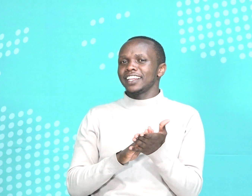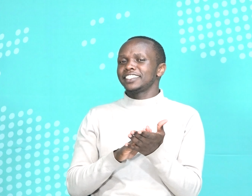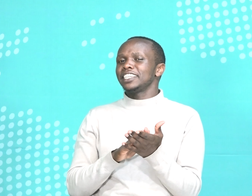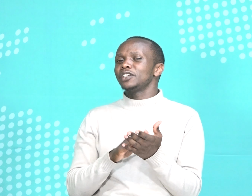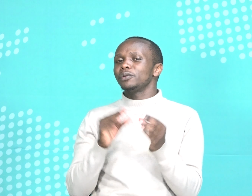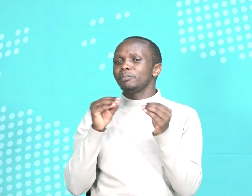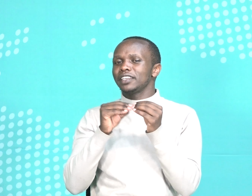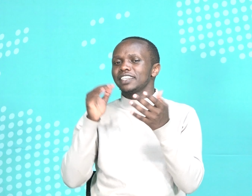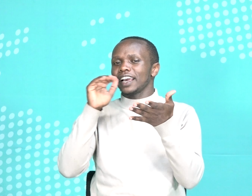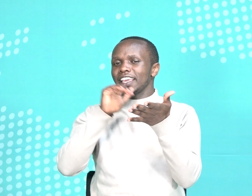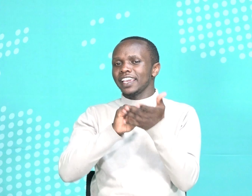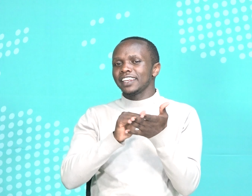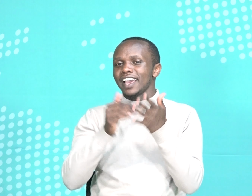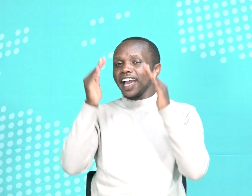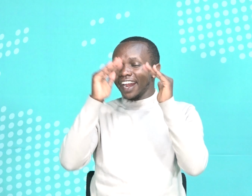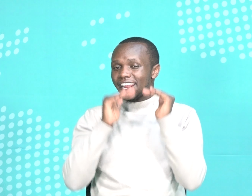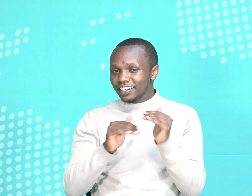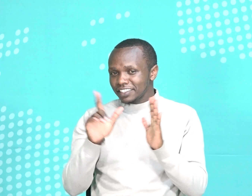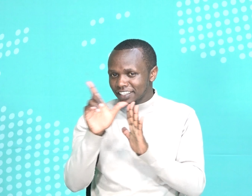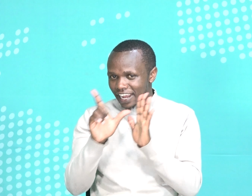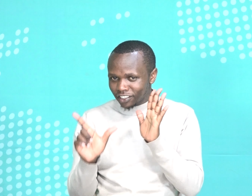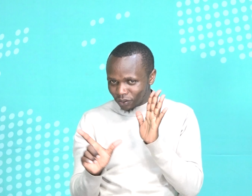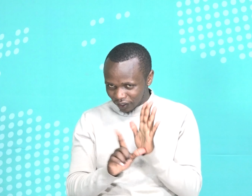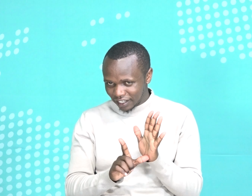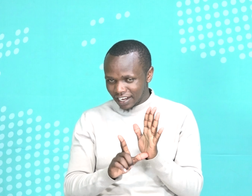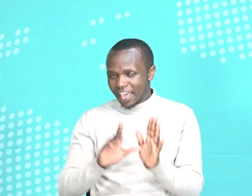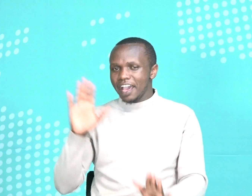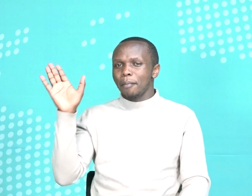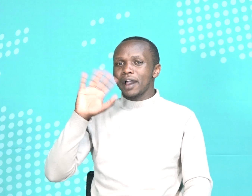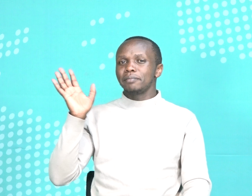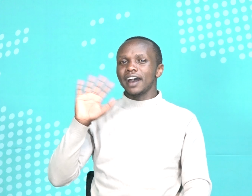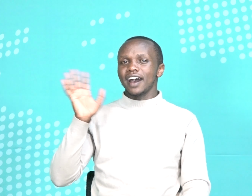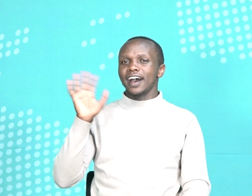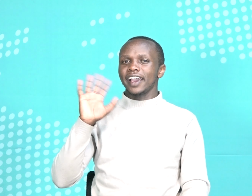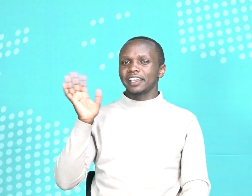until we meet again next lesson. Bye bye.